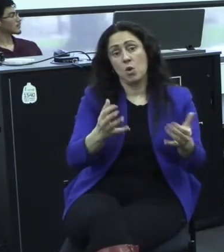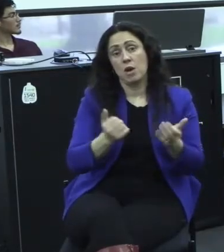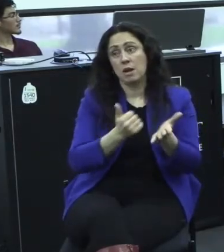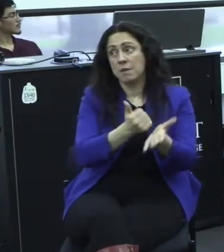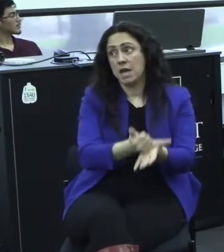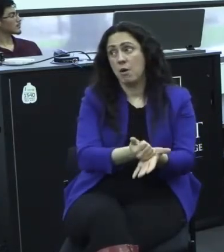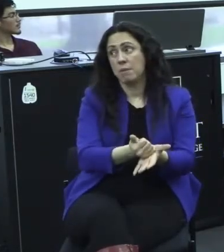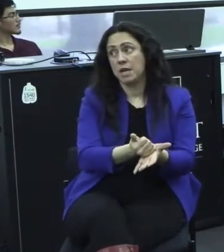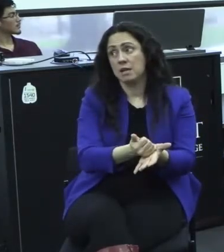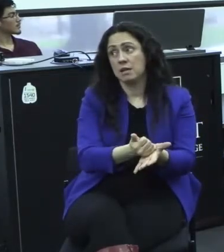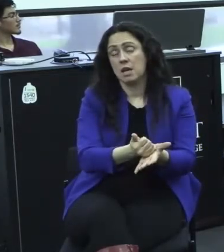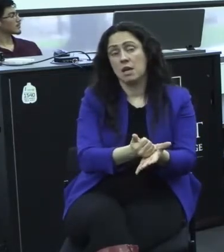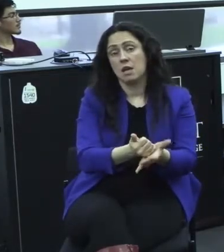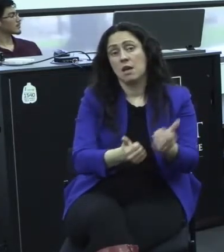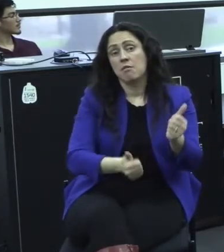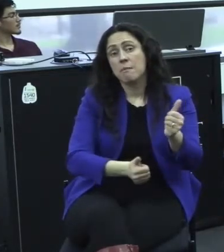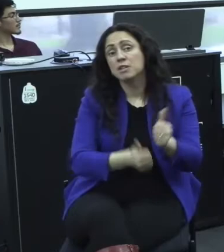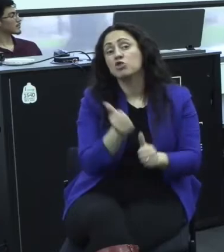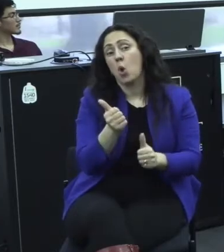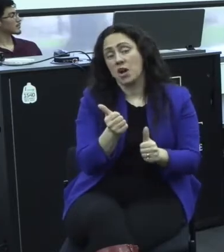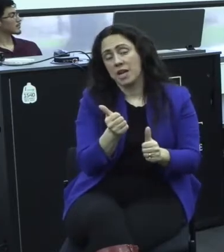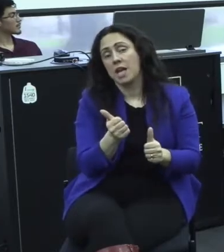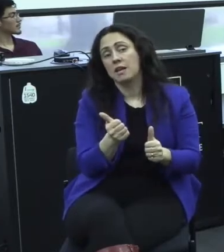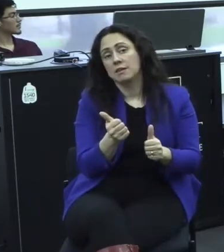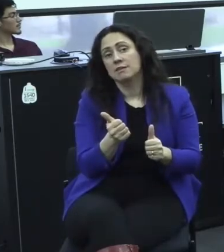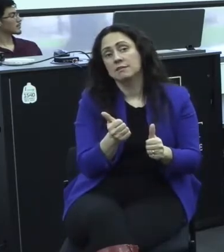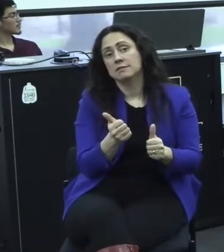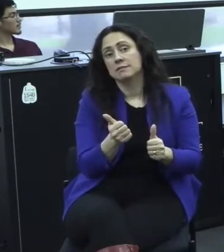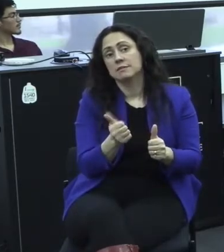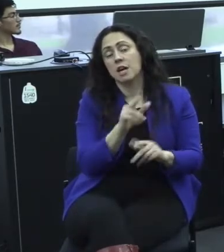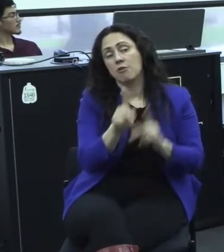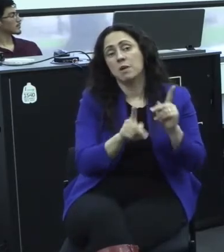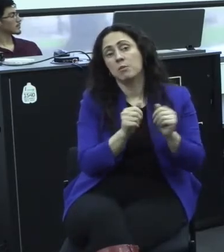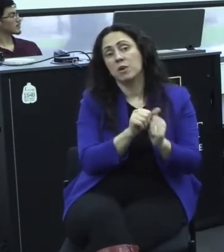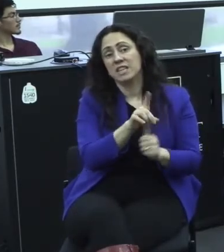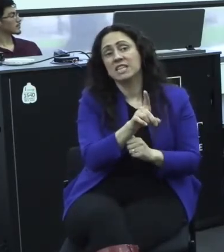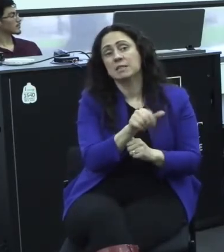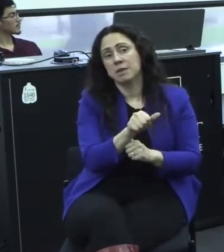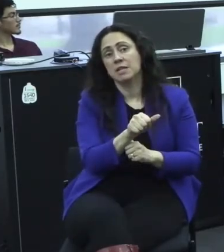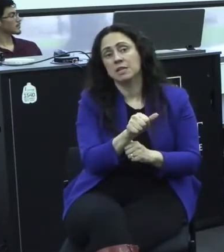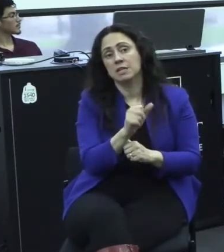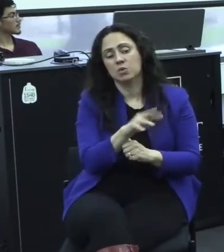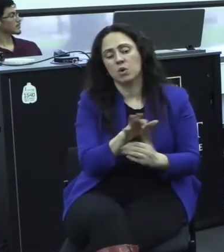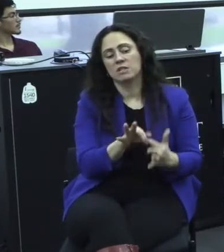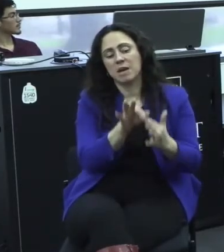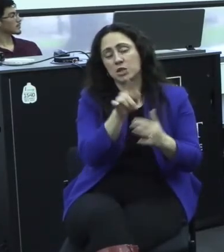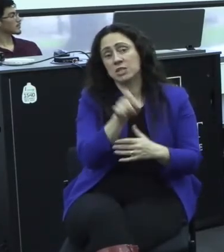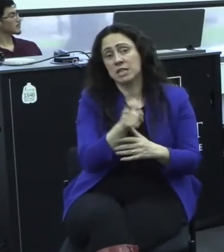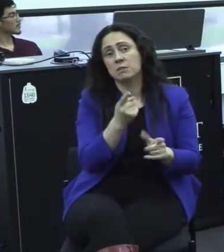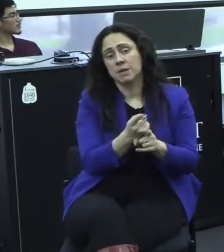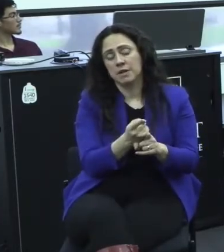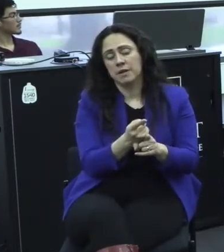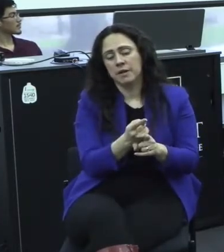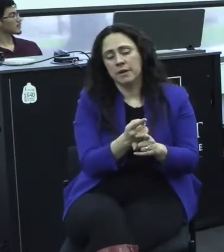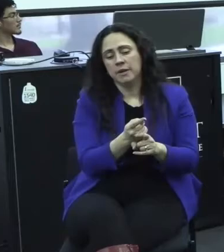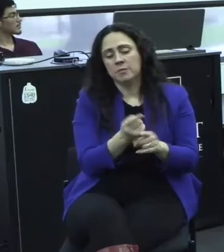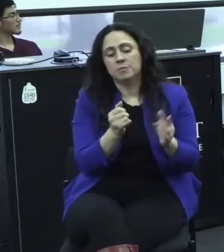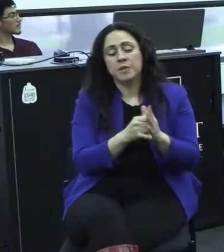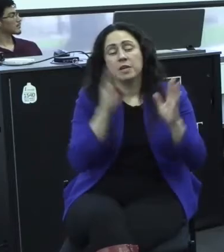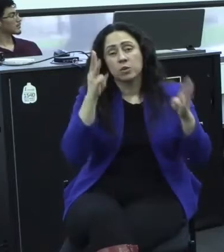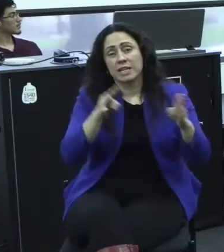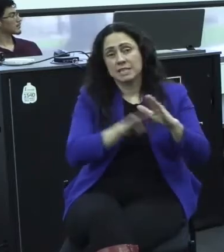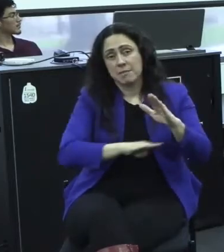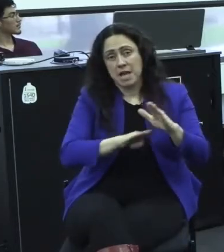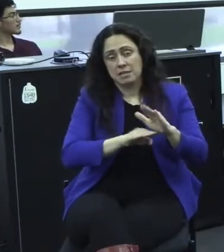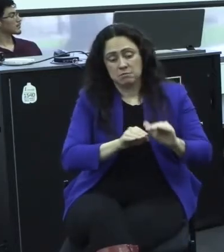helping the majority of people with disabilities or special needs, right? That creates the